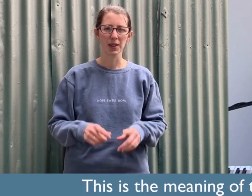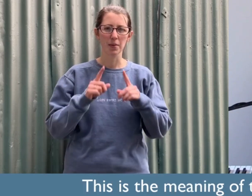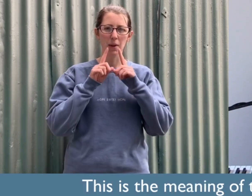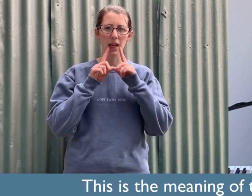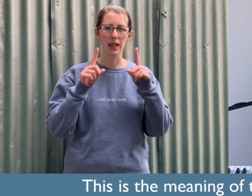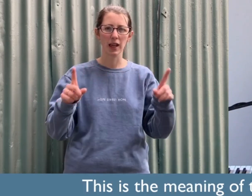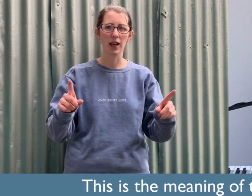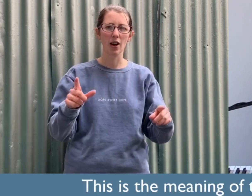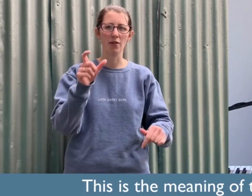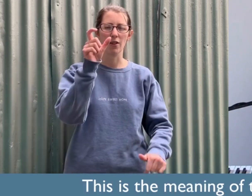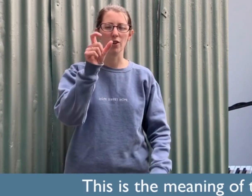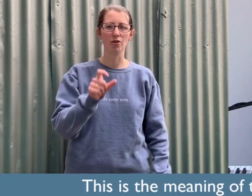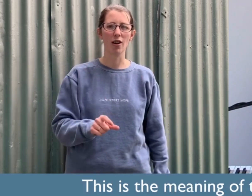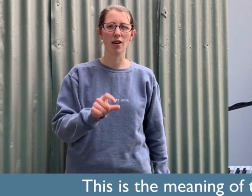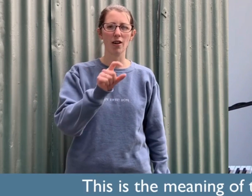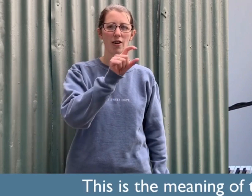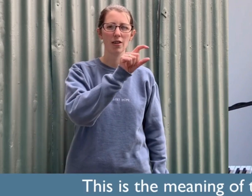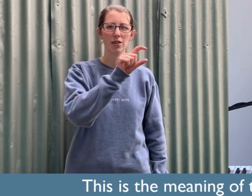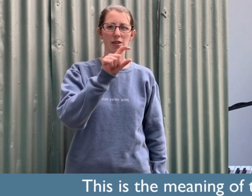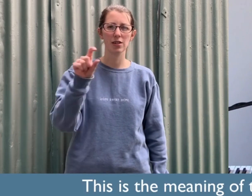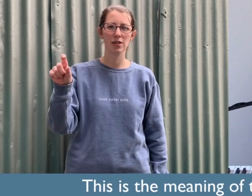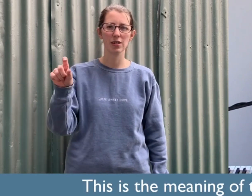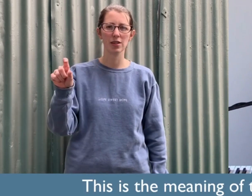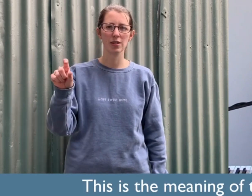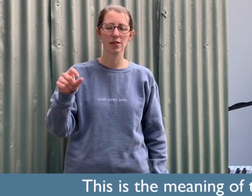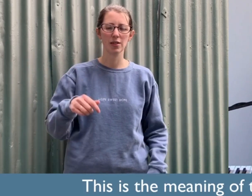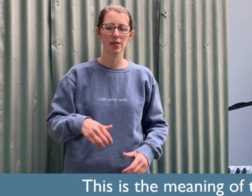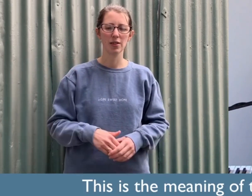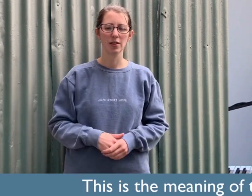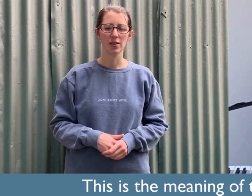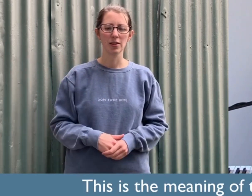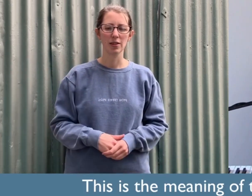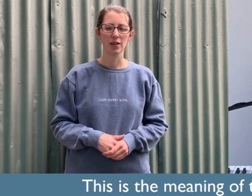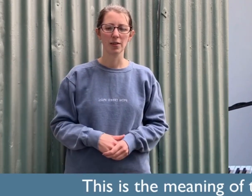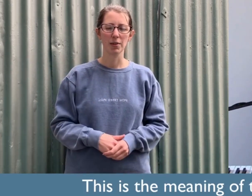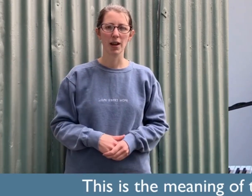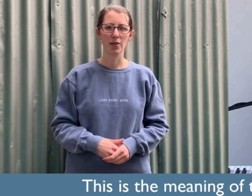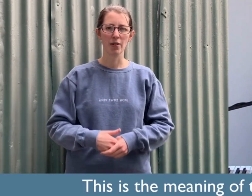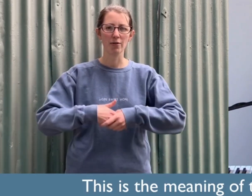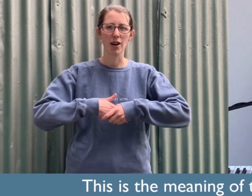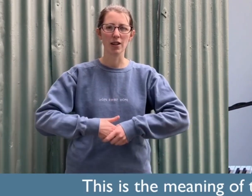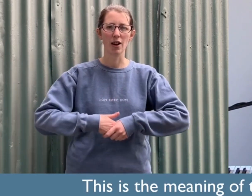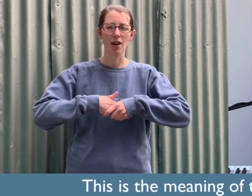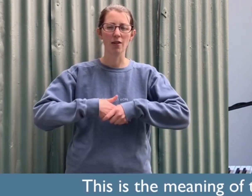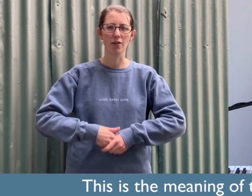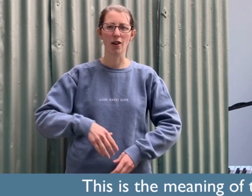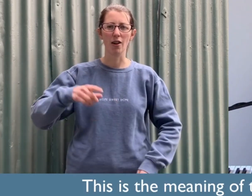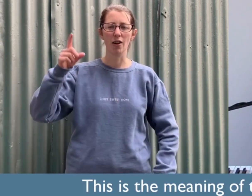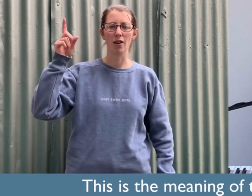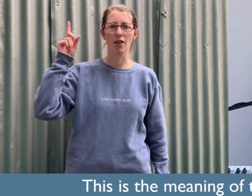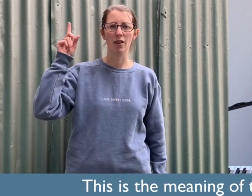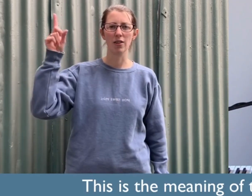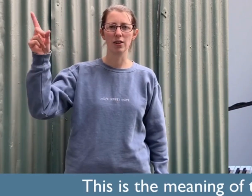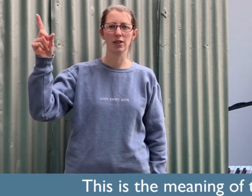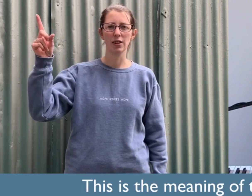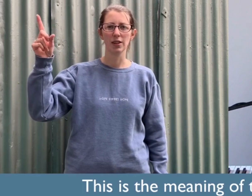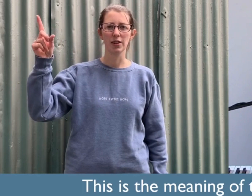This is the meaning of the cross, that I am now a friend of